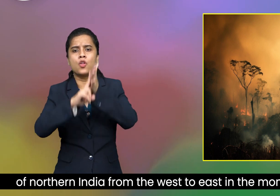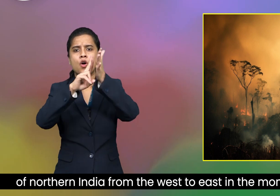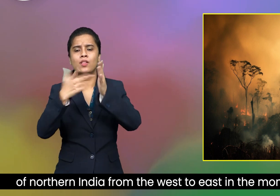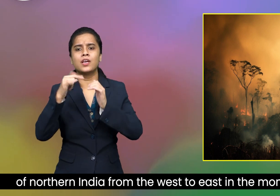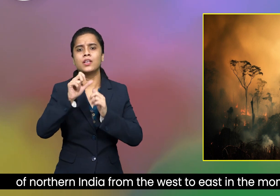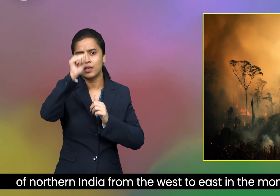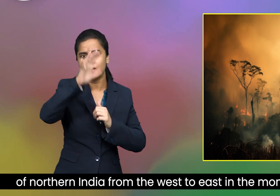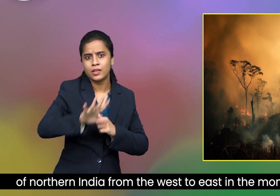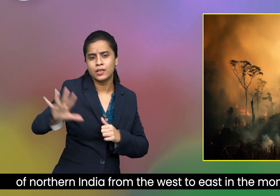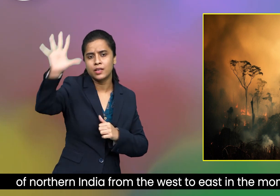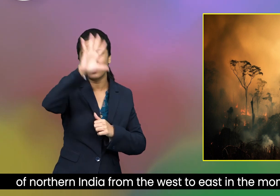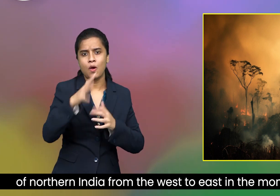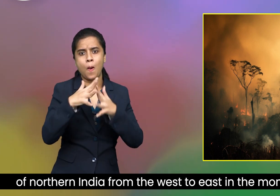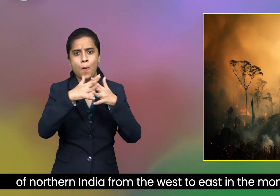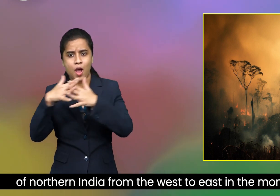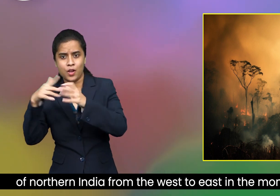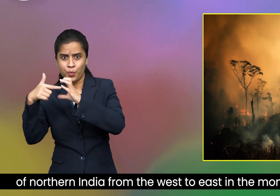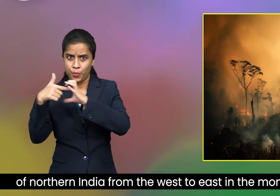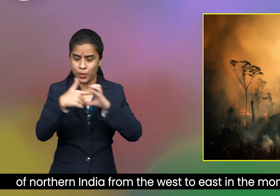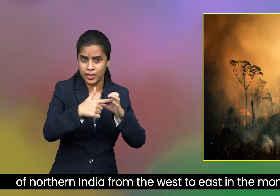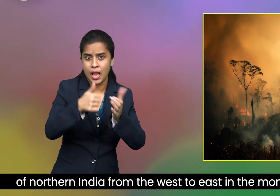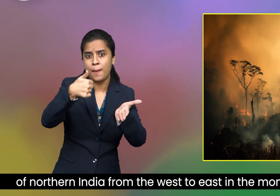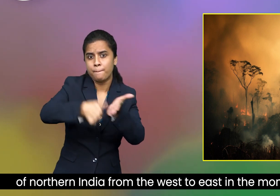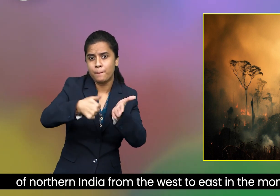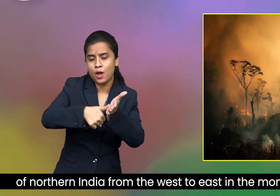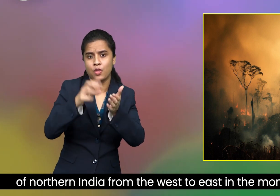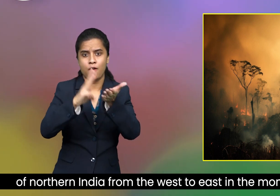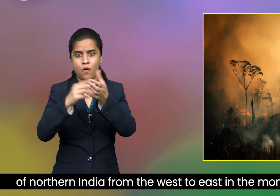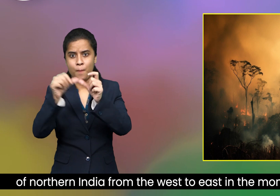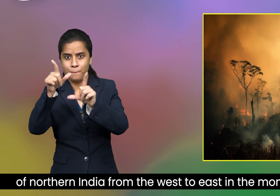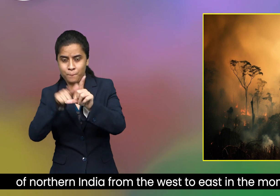to east in the months of May and June.